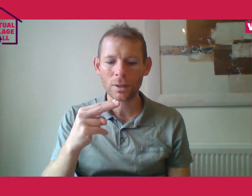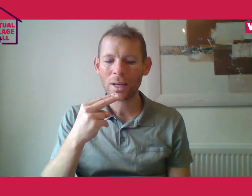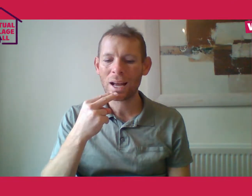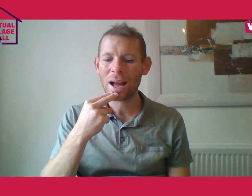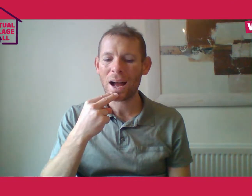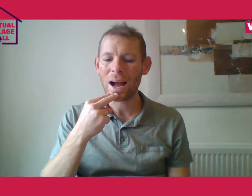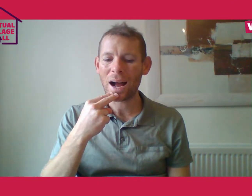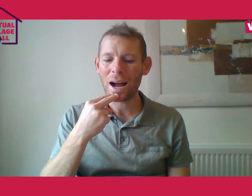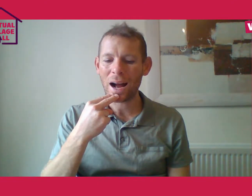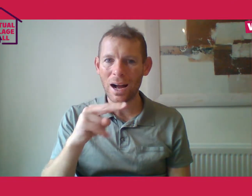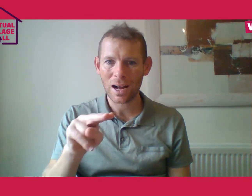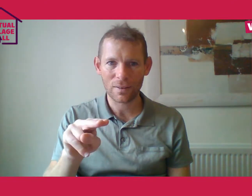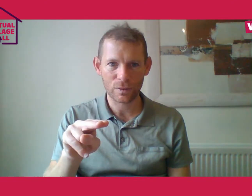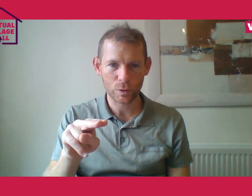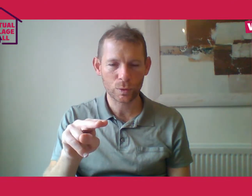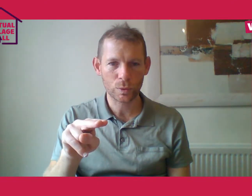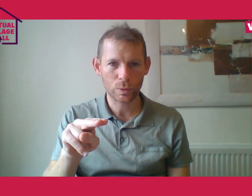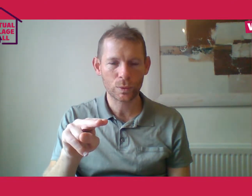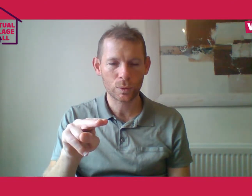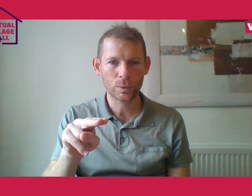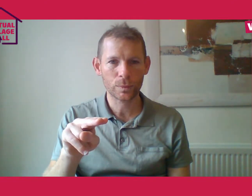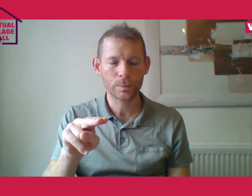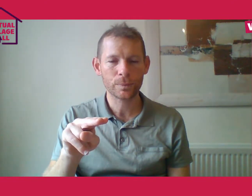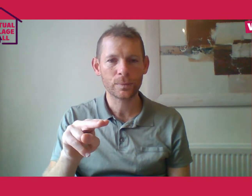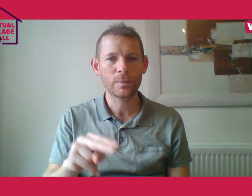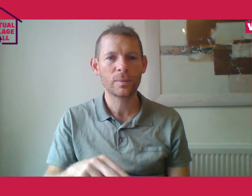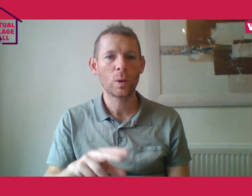And that's a sign for afternoon.